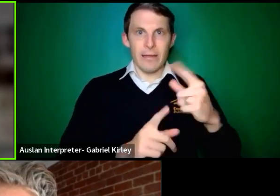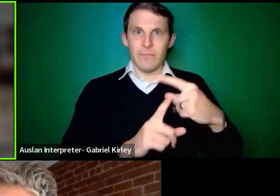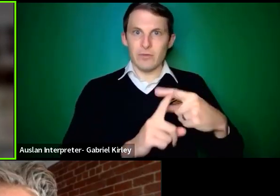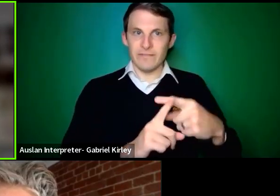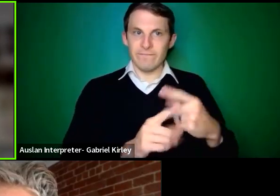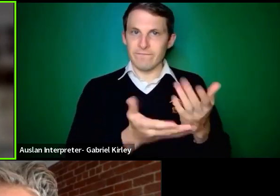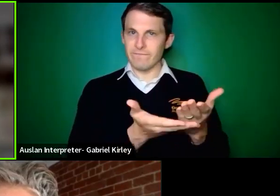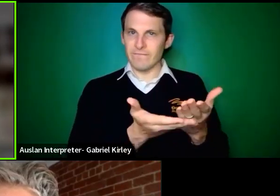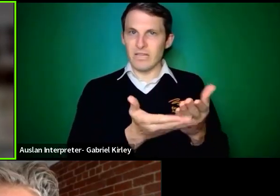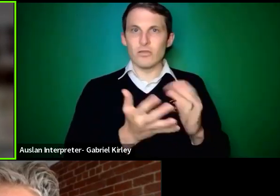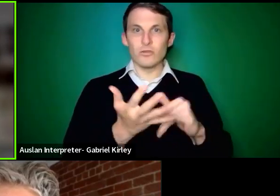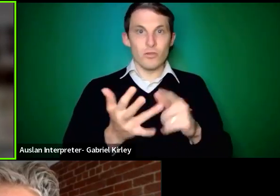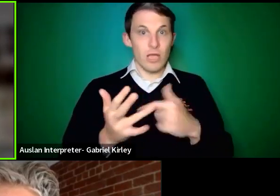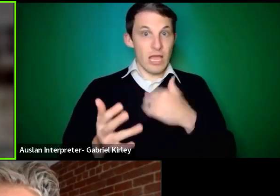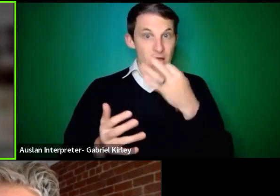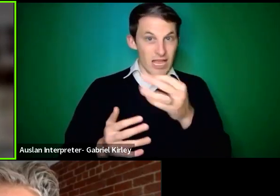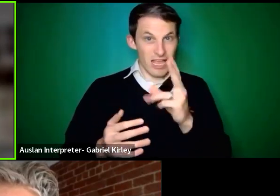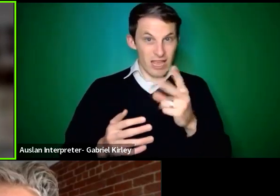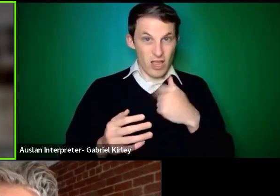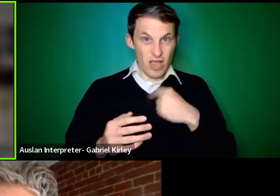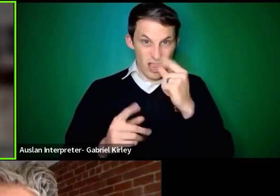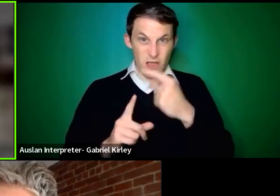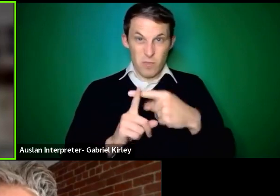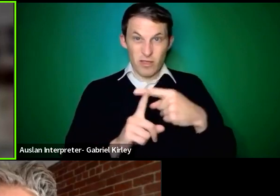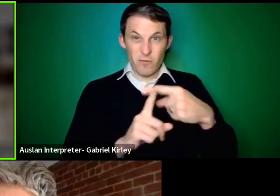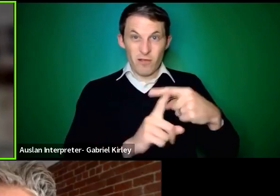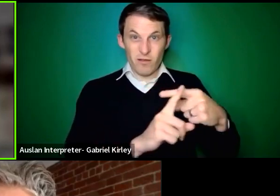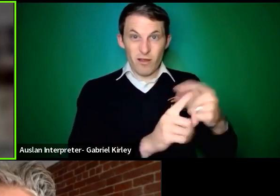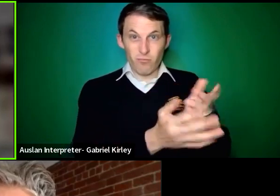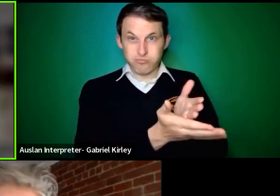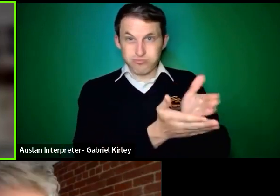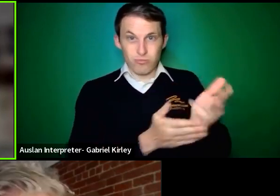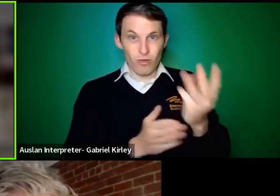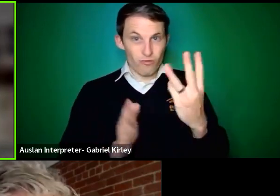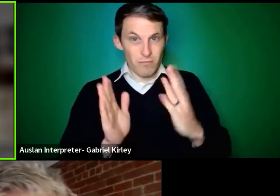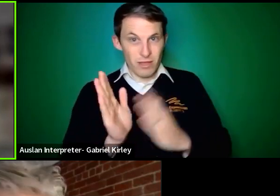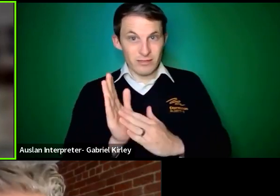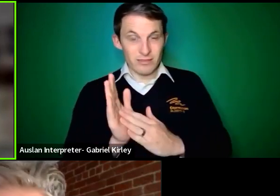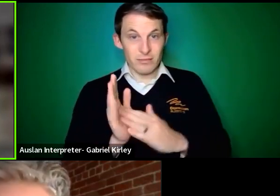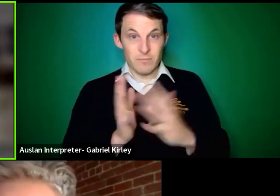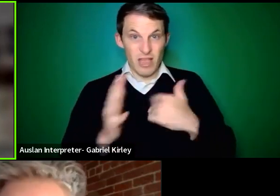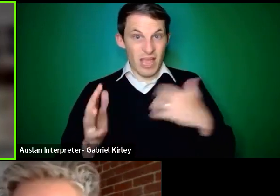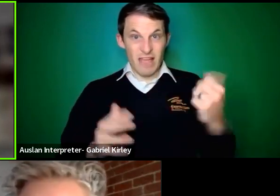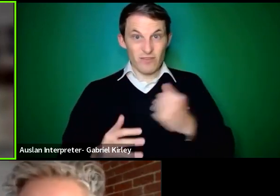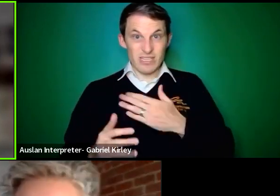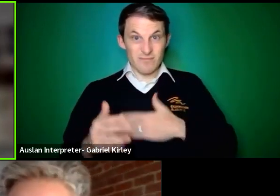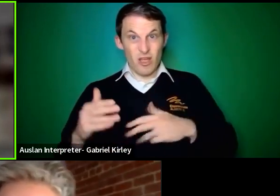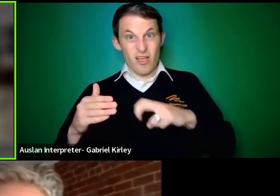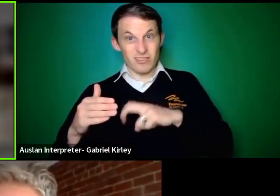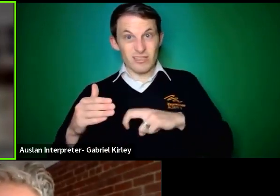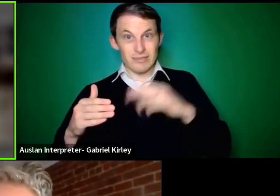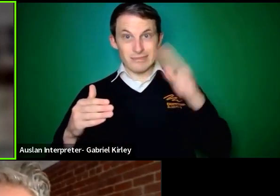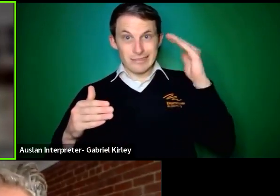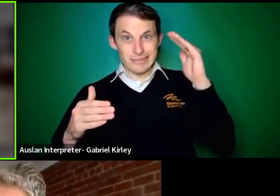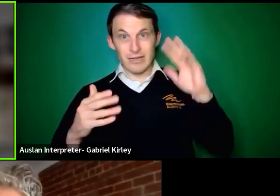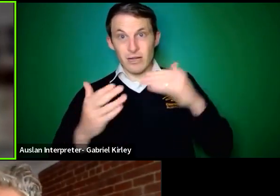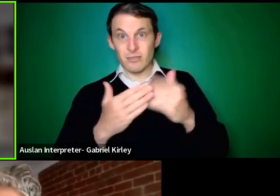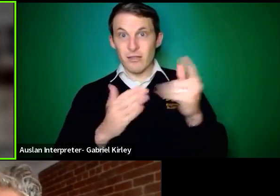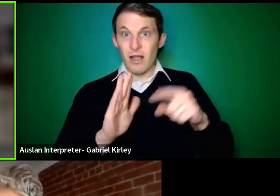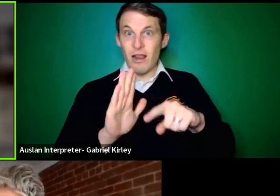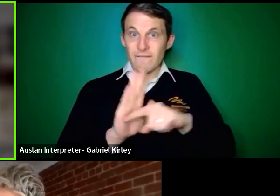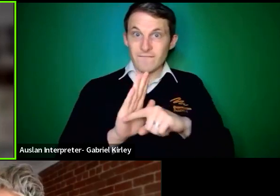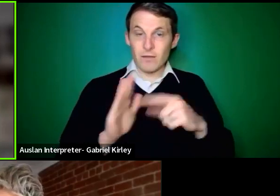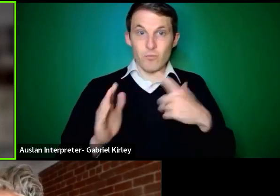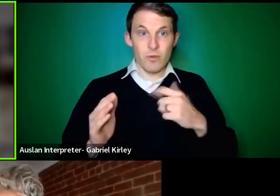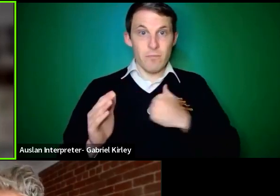it true that I can keep testing positive for up to 3 months? Do I need to keep isolating until I test negative? My mother